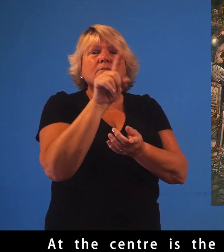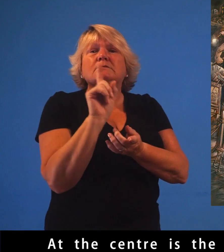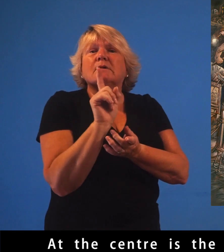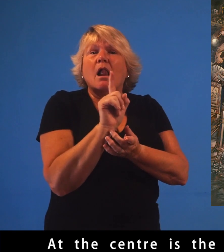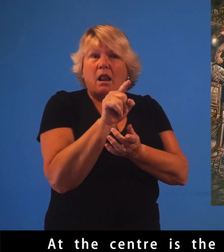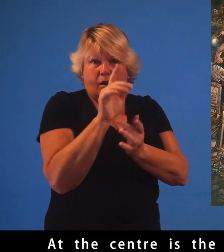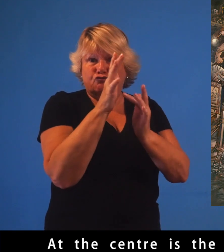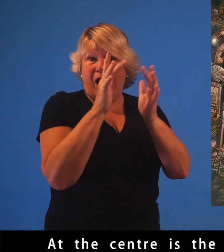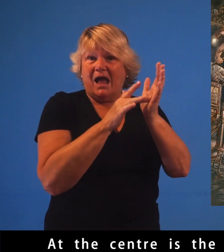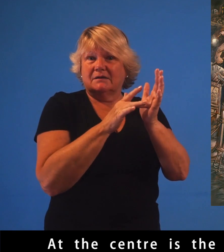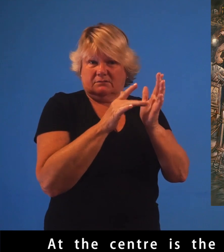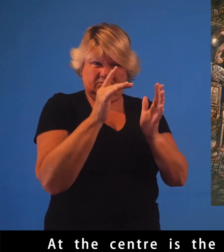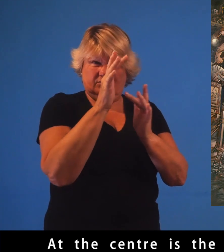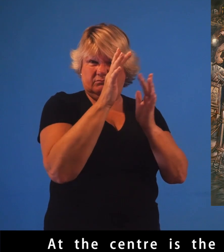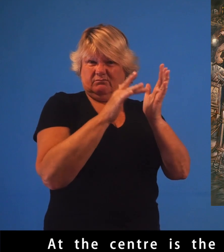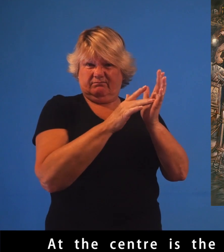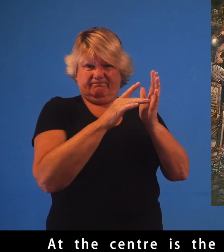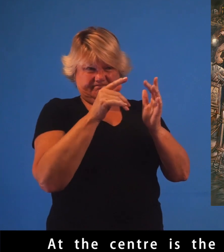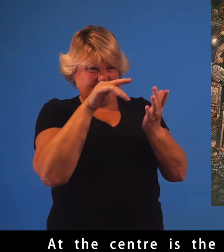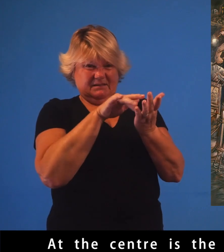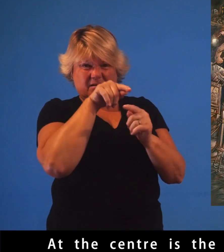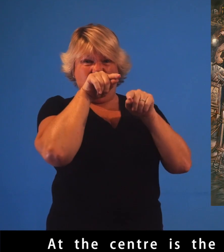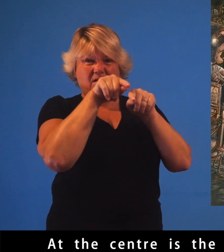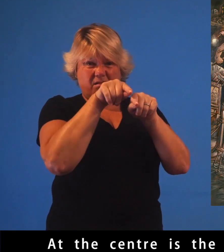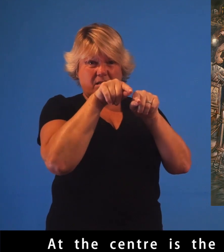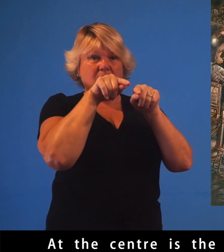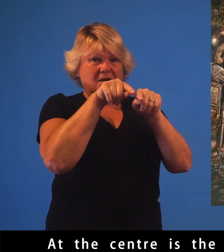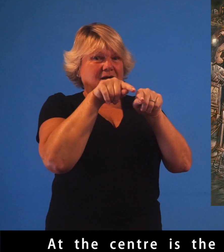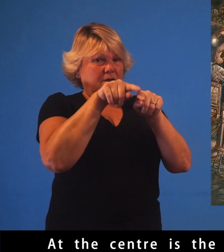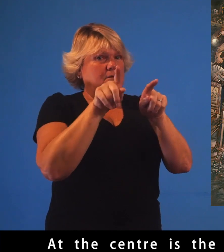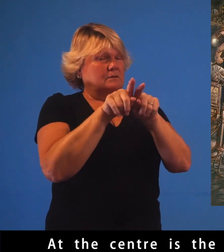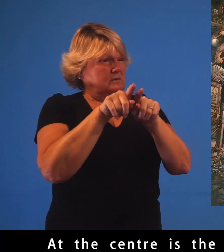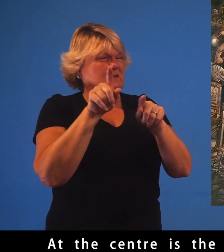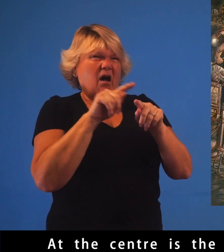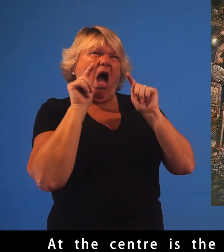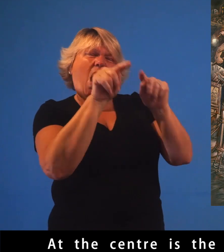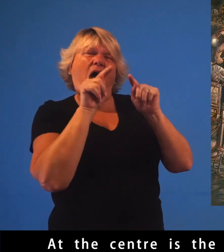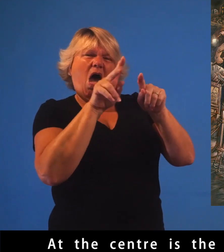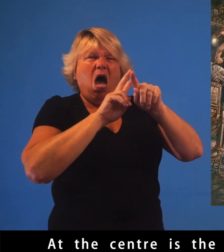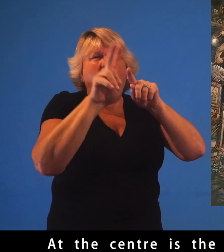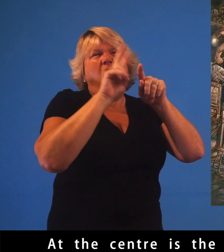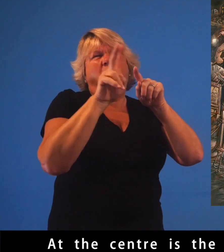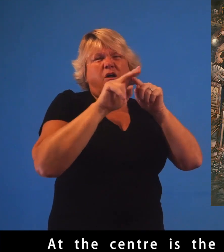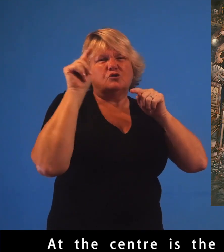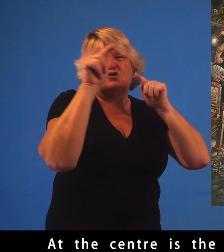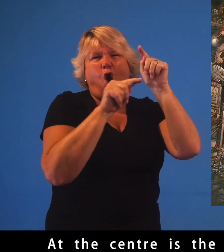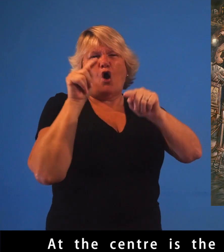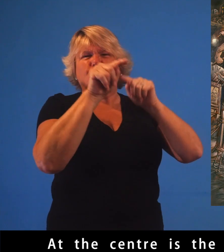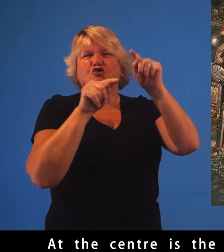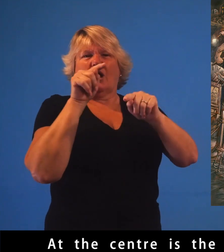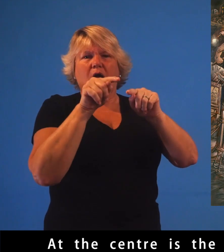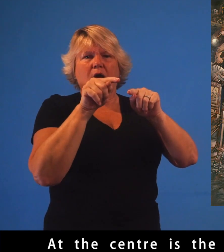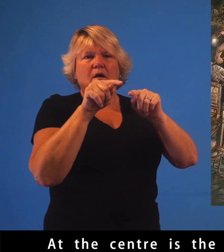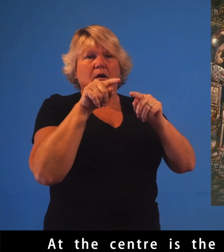At the centre is the crucified figure of Christ, but he too is being subjected to taunts and torture.